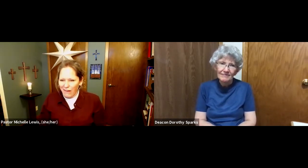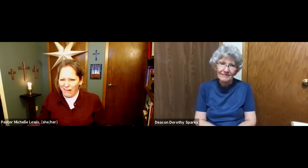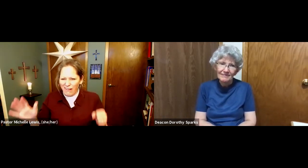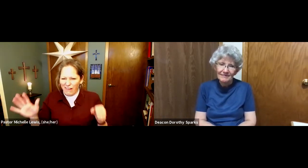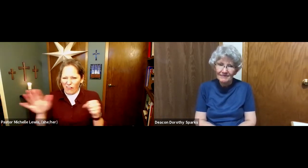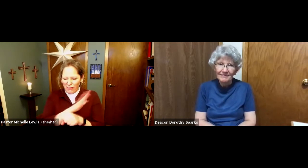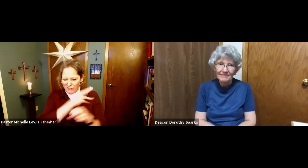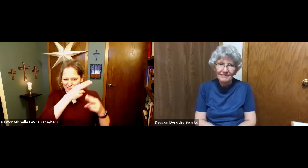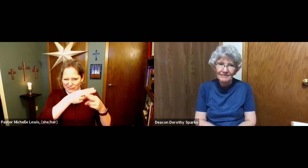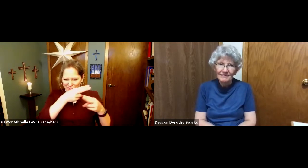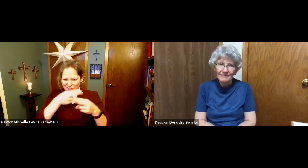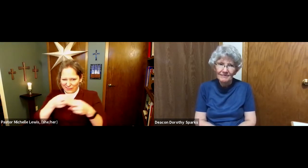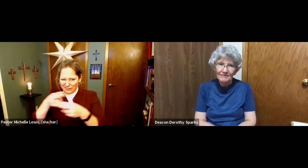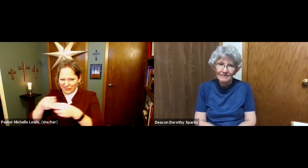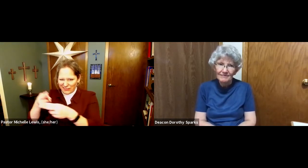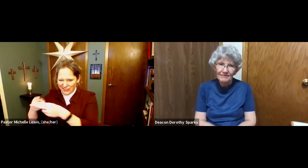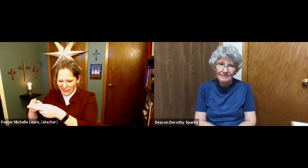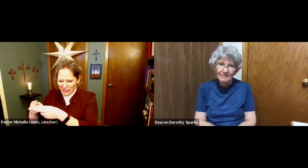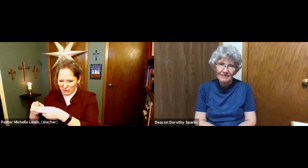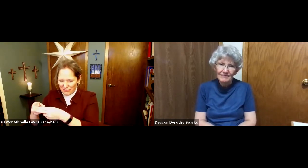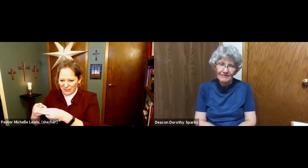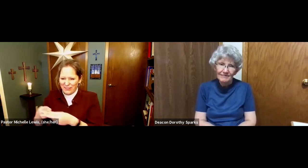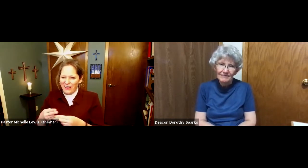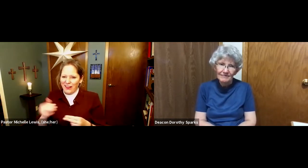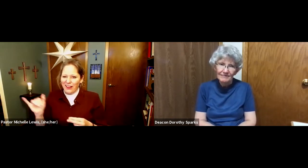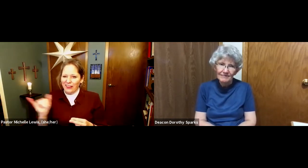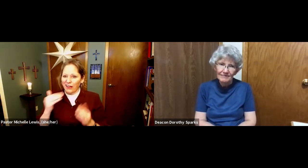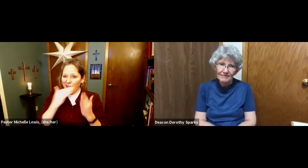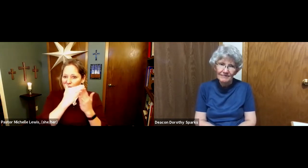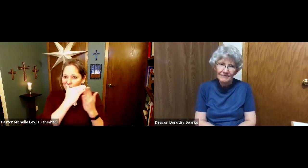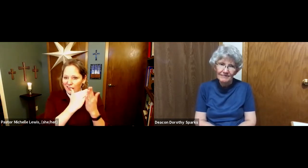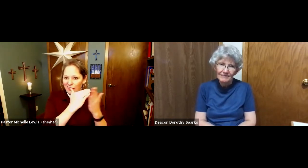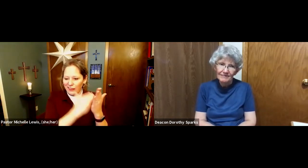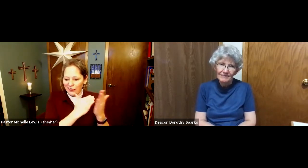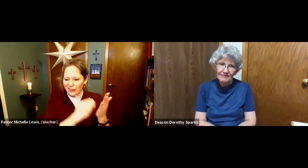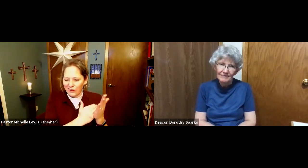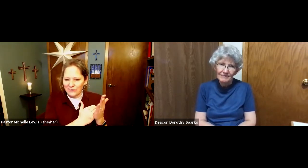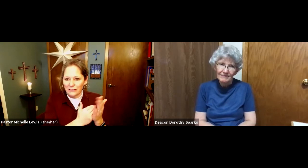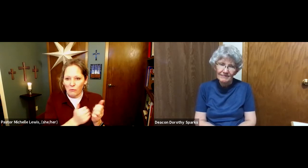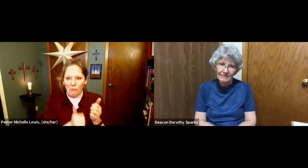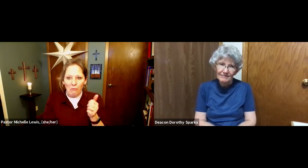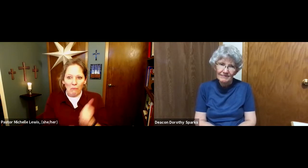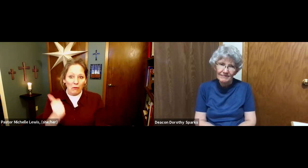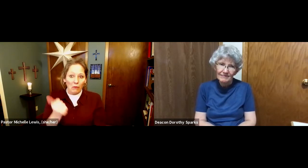So in the beginning of today's gospel lesson, you might feel a little confused by all the names.